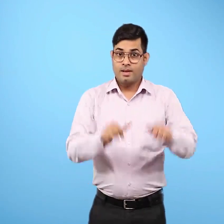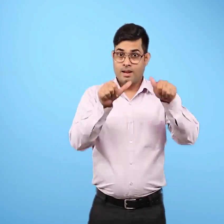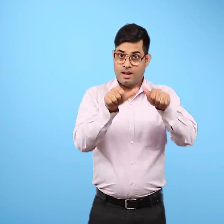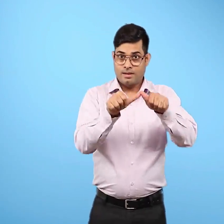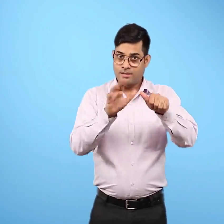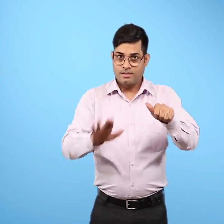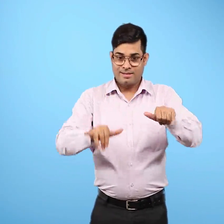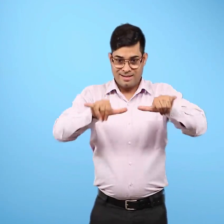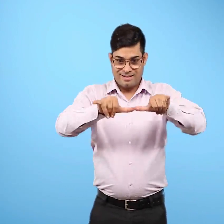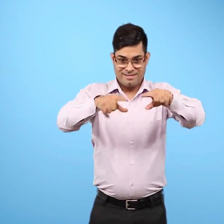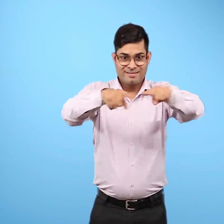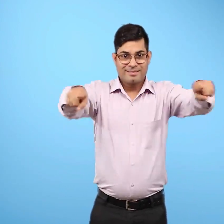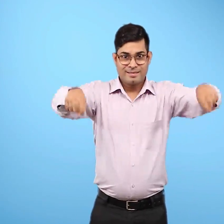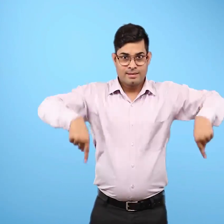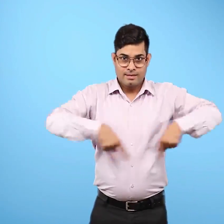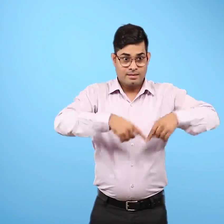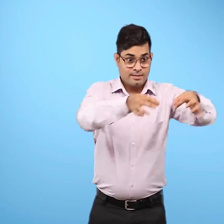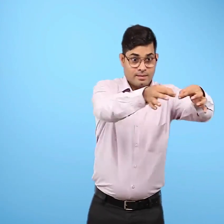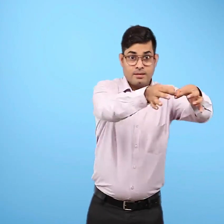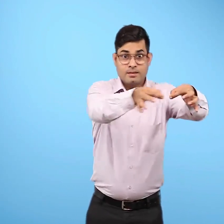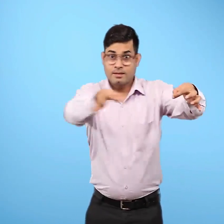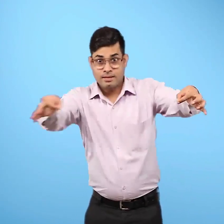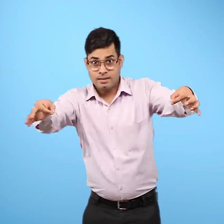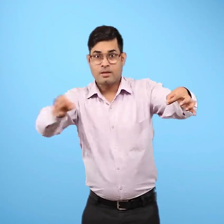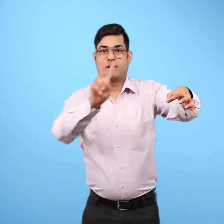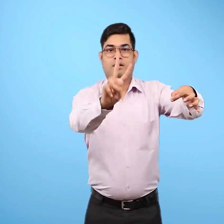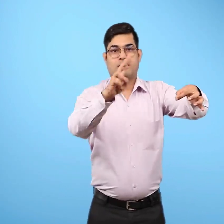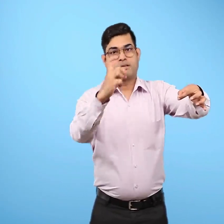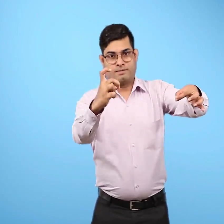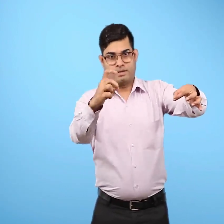Field A is 27 meters by 28 meters.